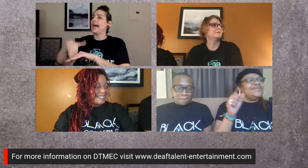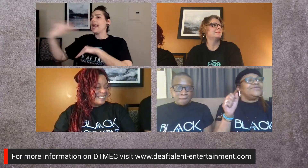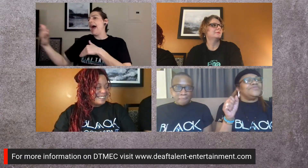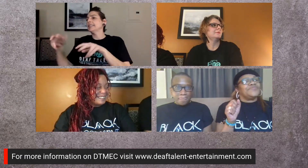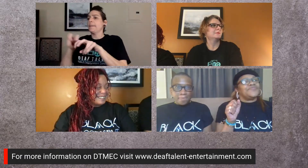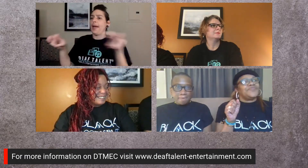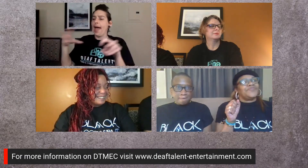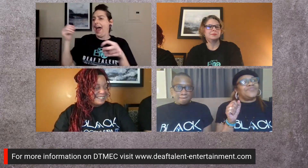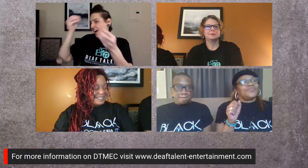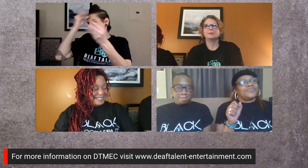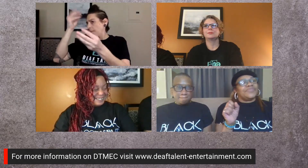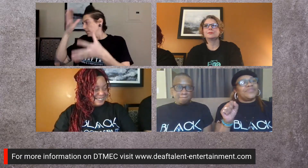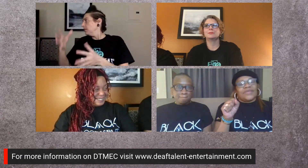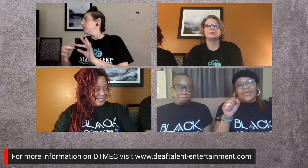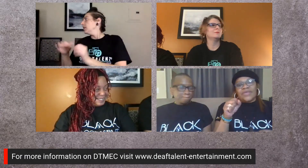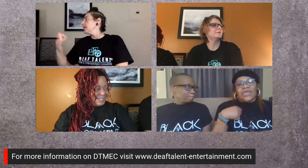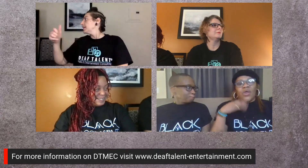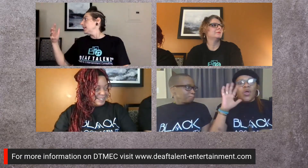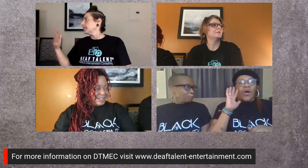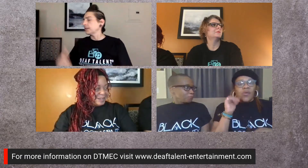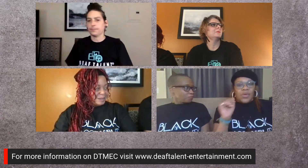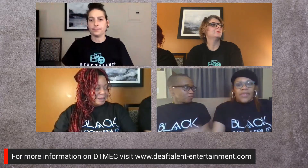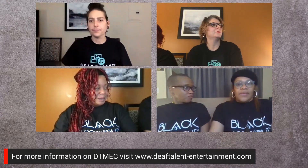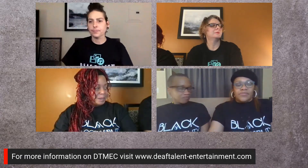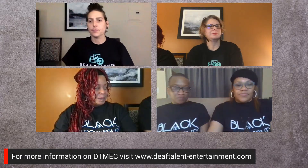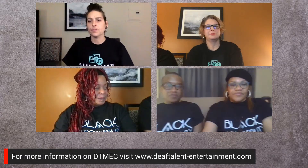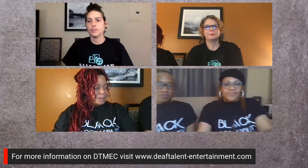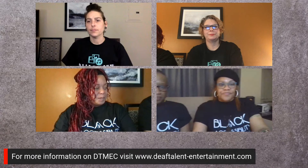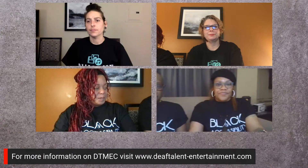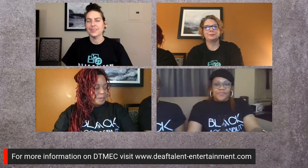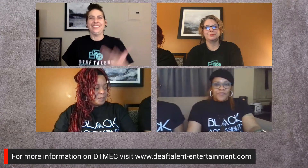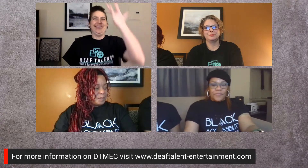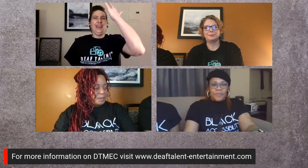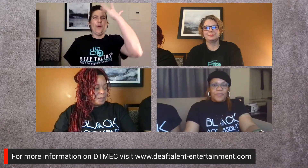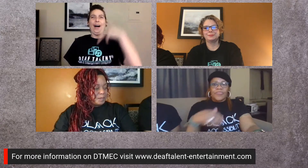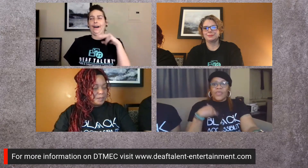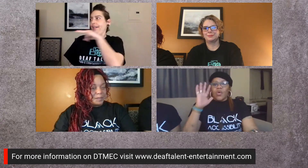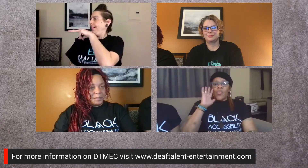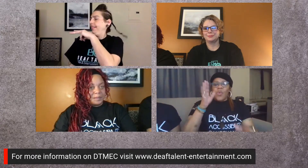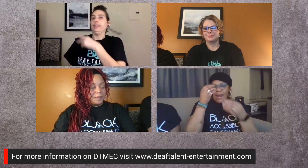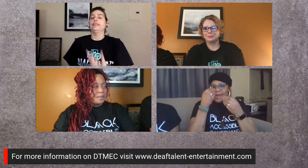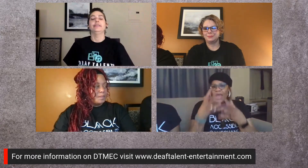Yeah, he said it was related to Sundance, the next Sundance panel information.